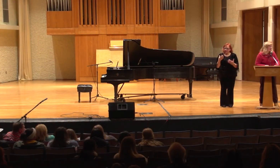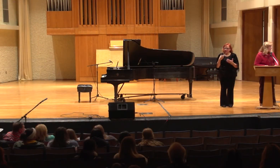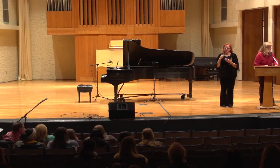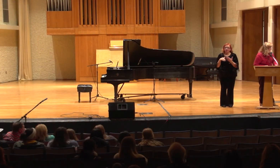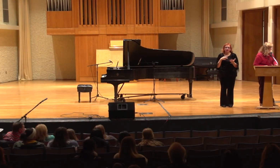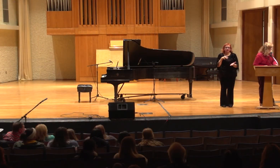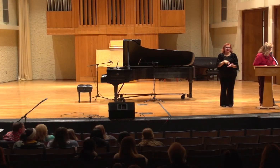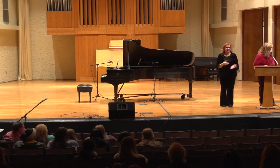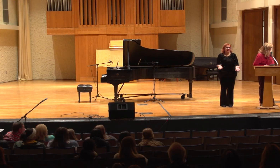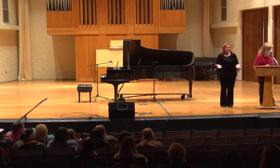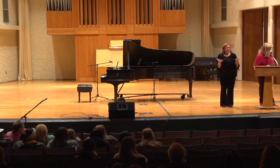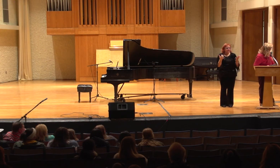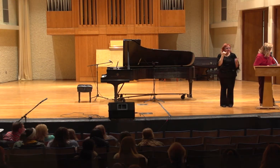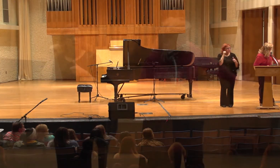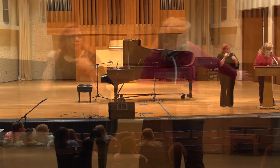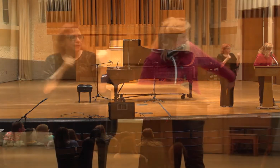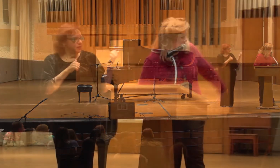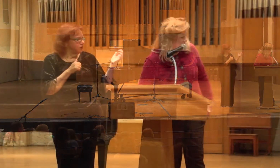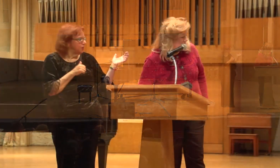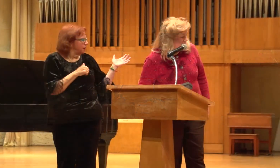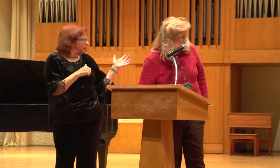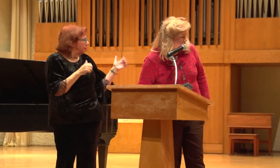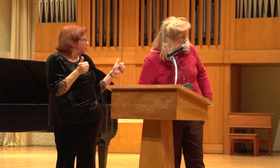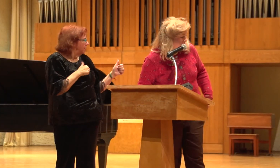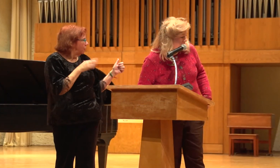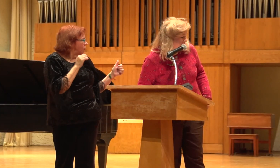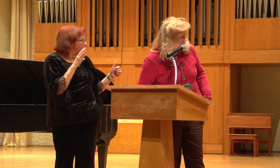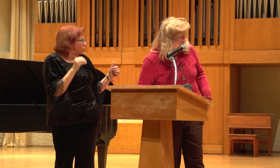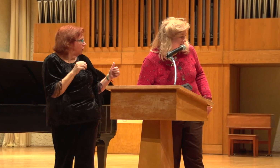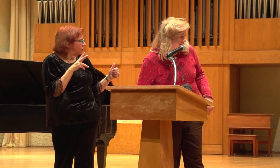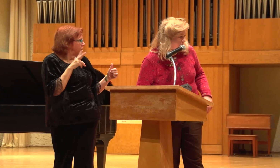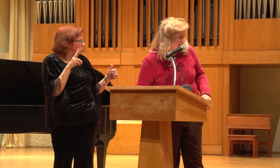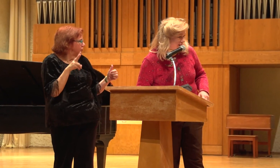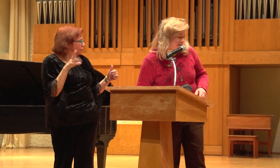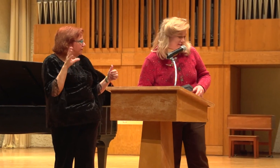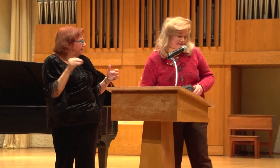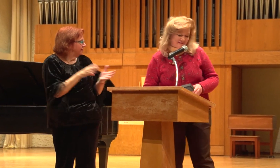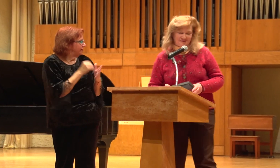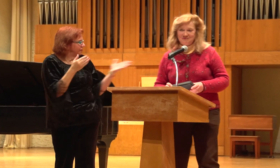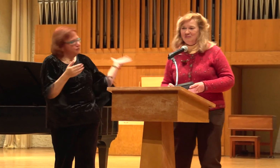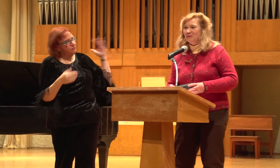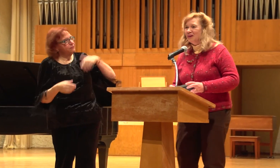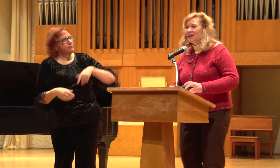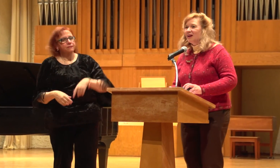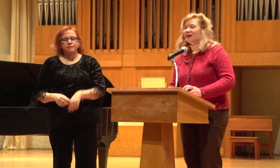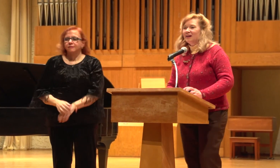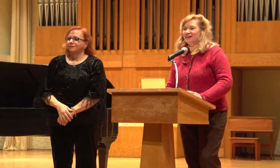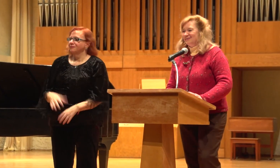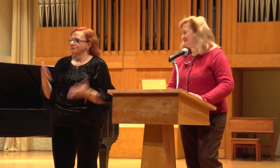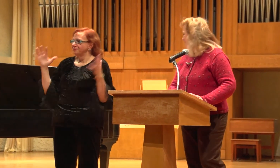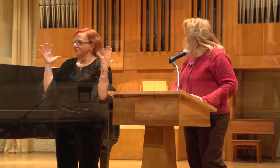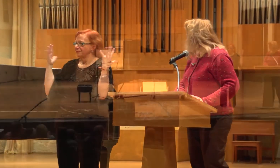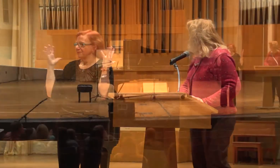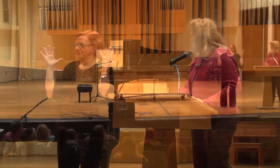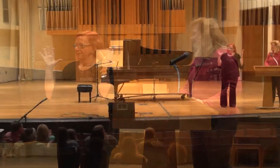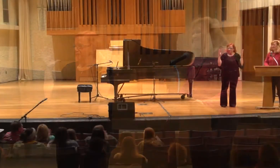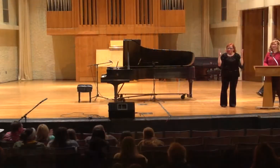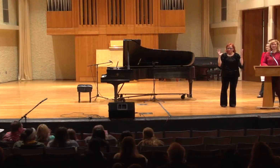Stand, and those of you backstage, hey, backstage Orco 3250 students, come on out here.